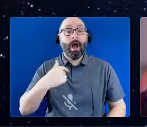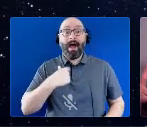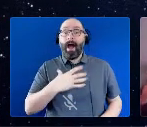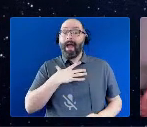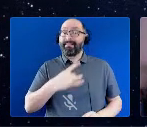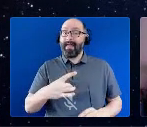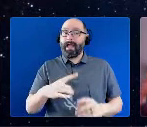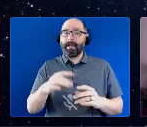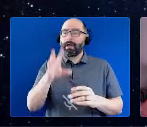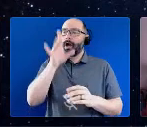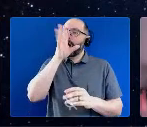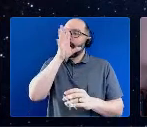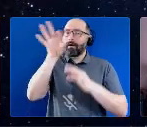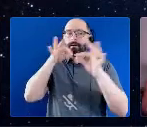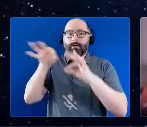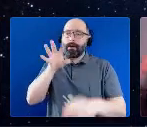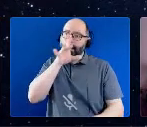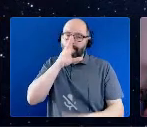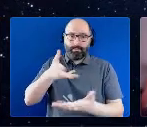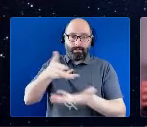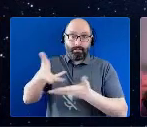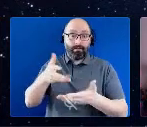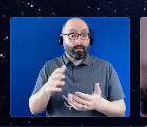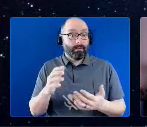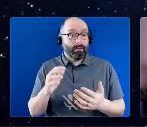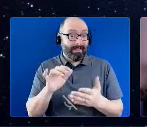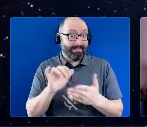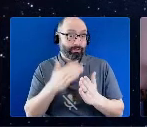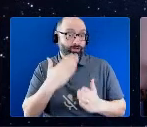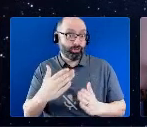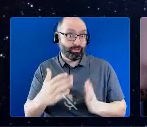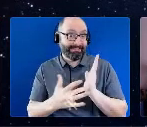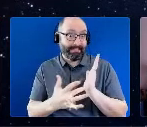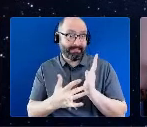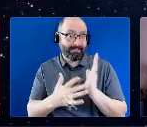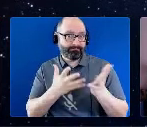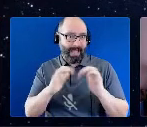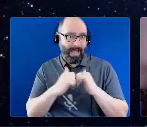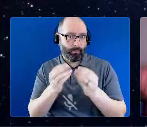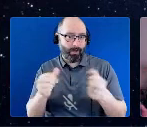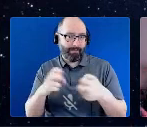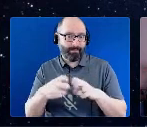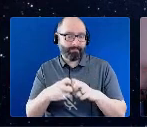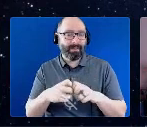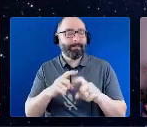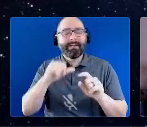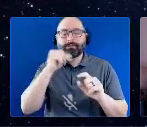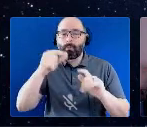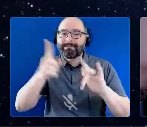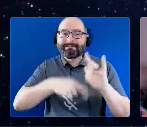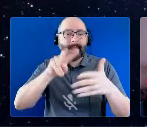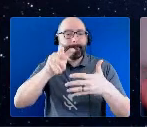like to process my thoughts through a conversation, and that can be a technique for solving a problem. But don't skip this step. You get